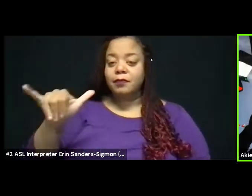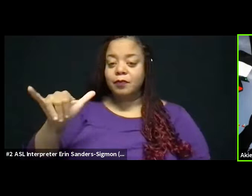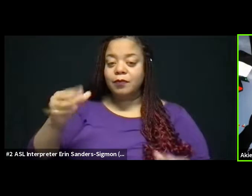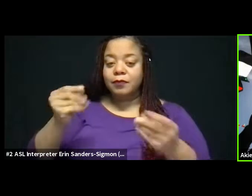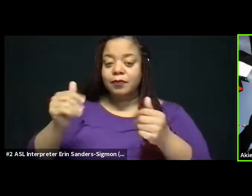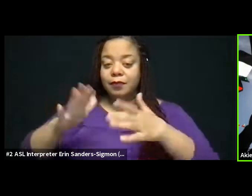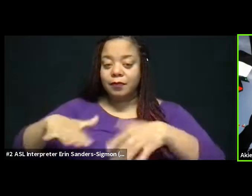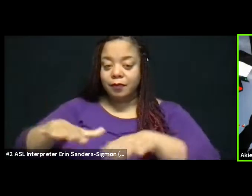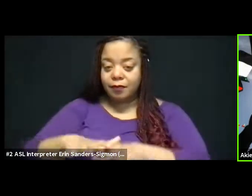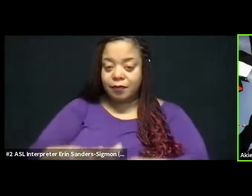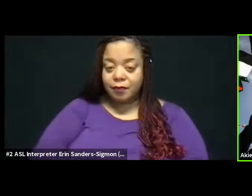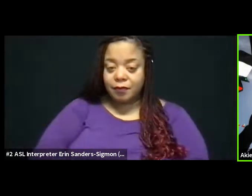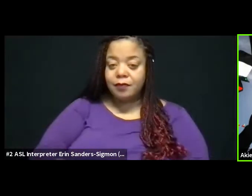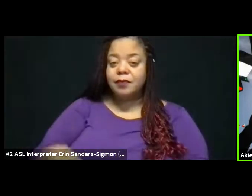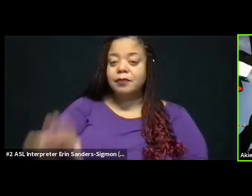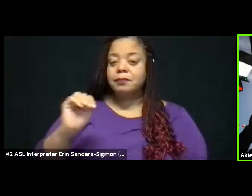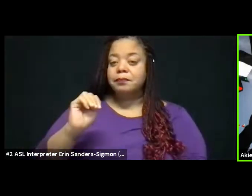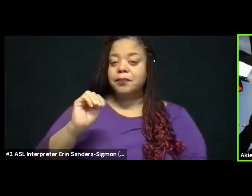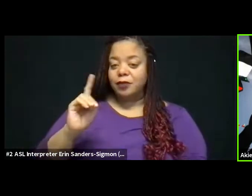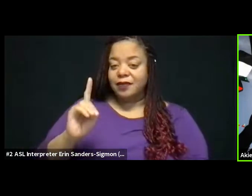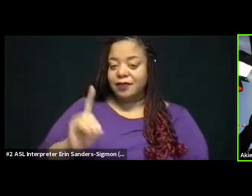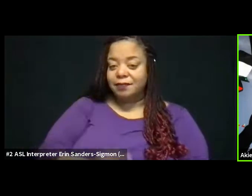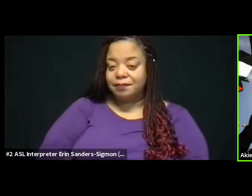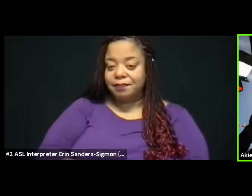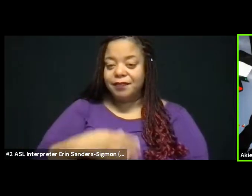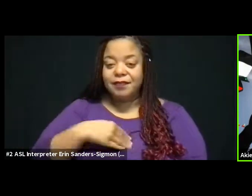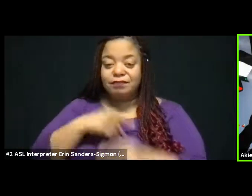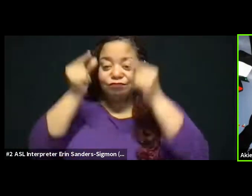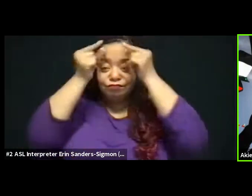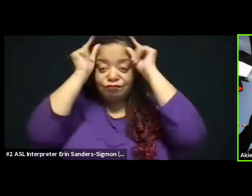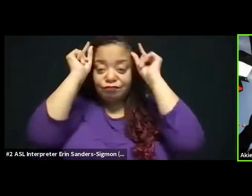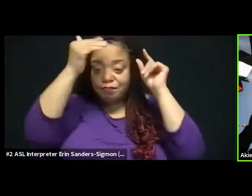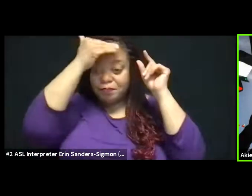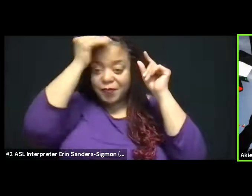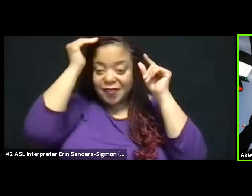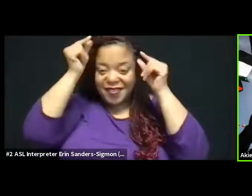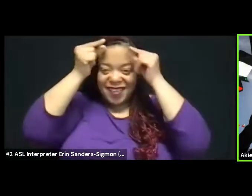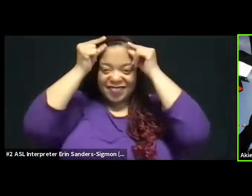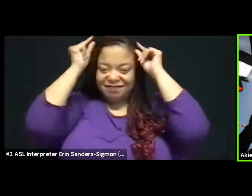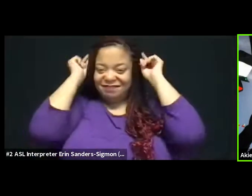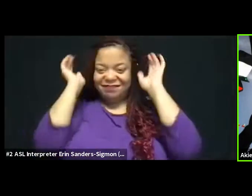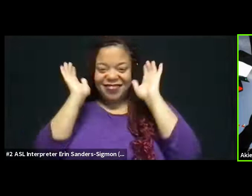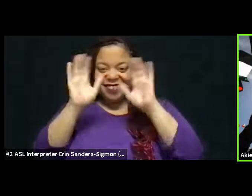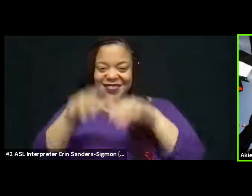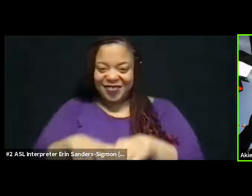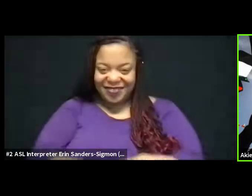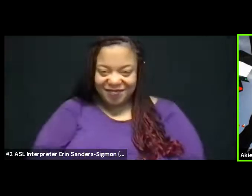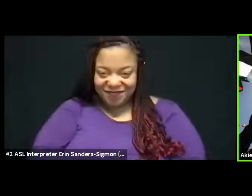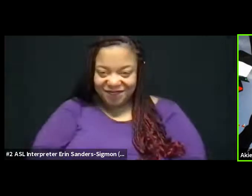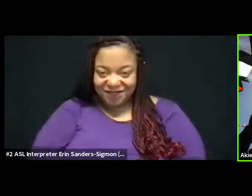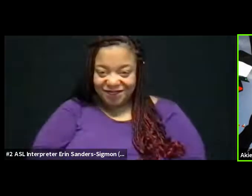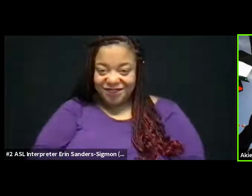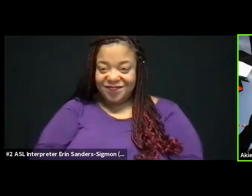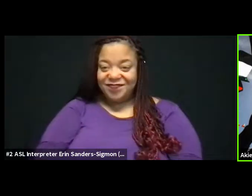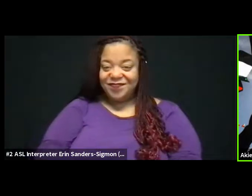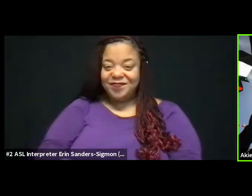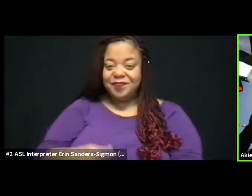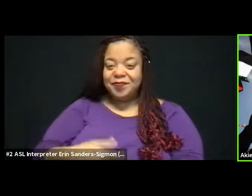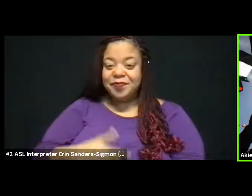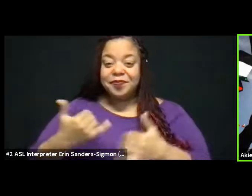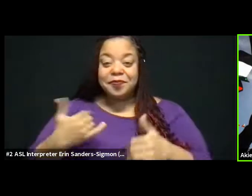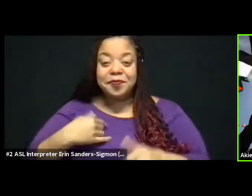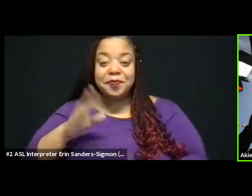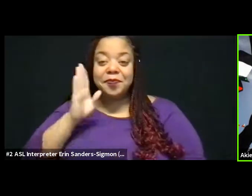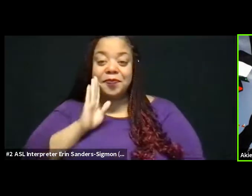have short Black hair that I just cut all the way off today and brown skin. I have